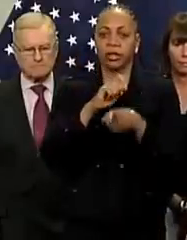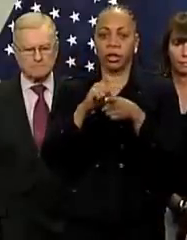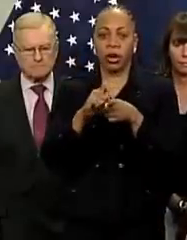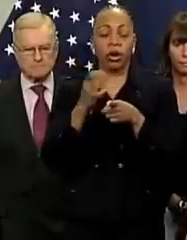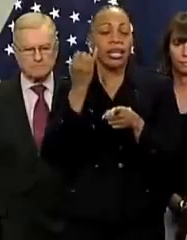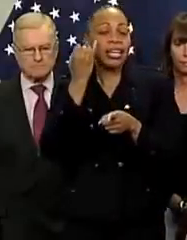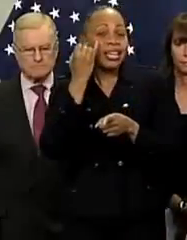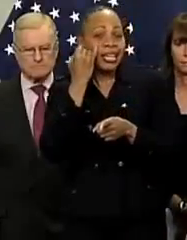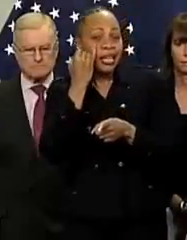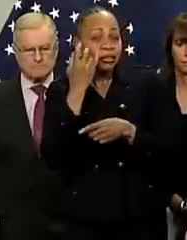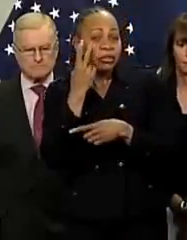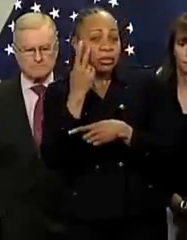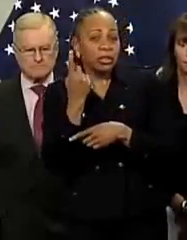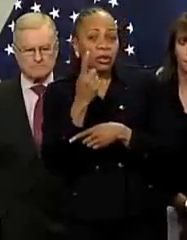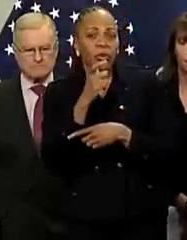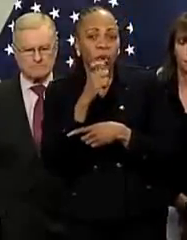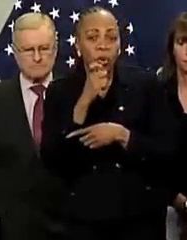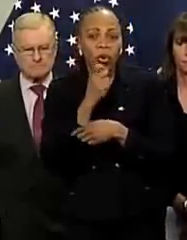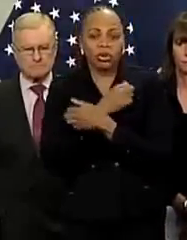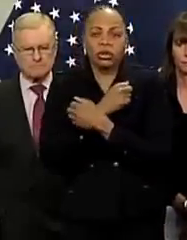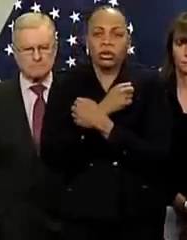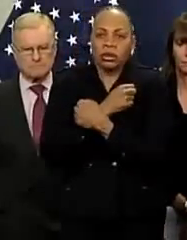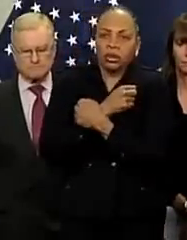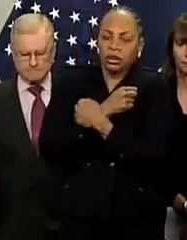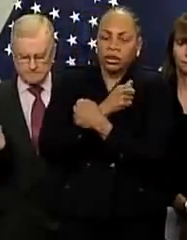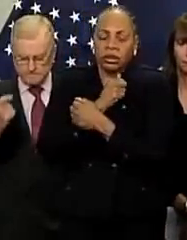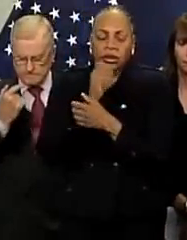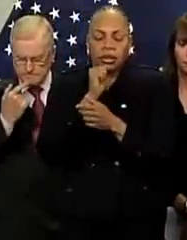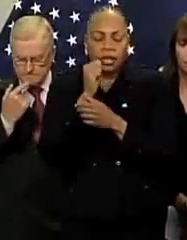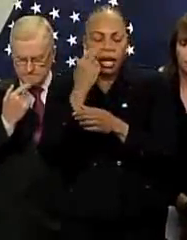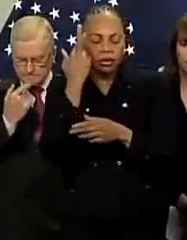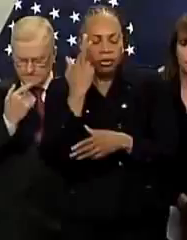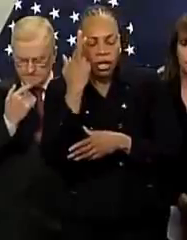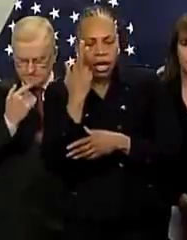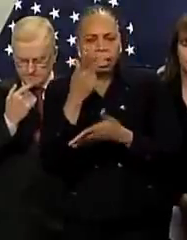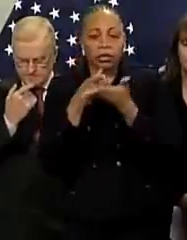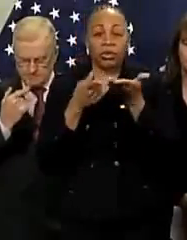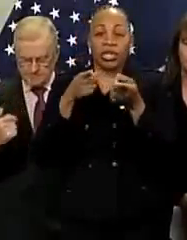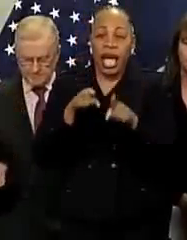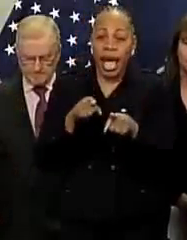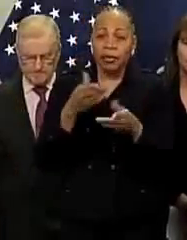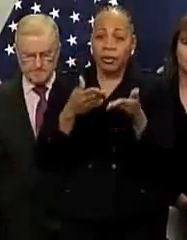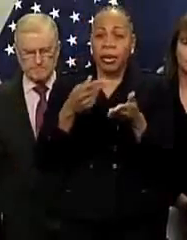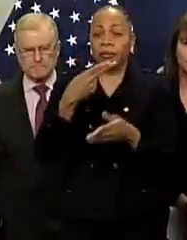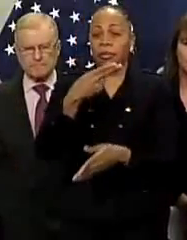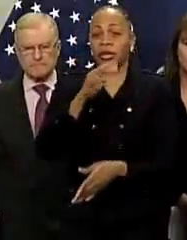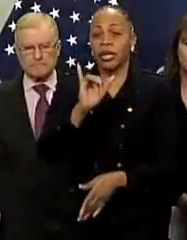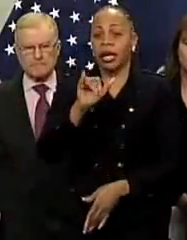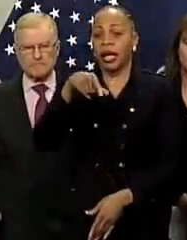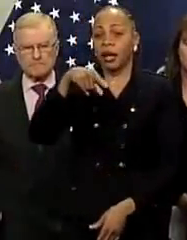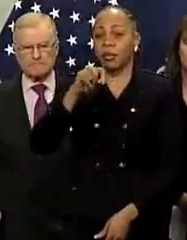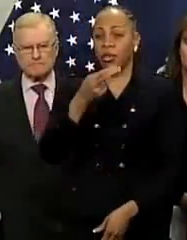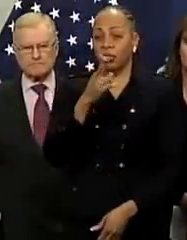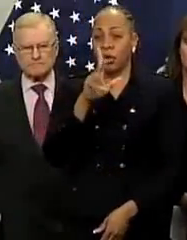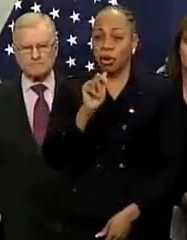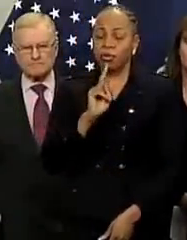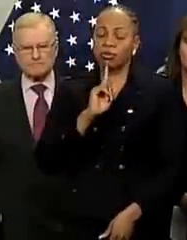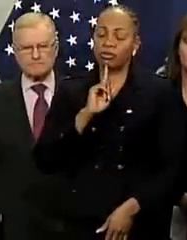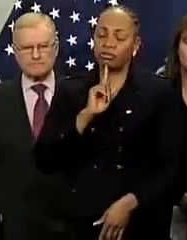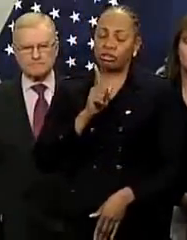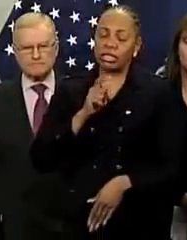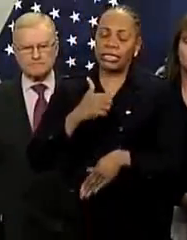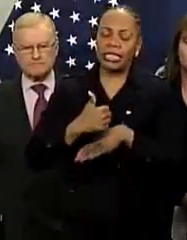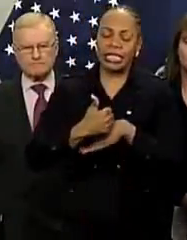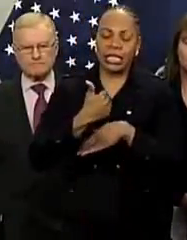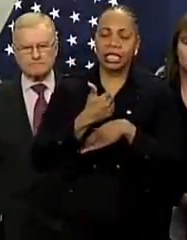symptoms like uncontrolled shivering or disorientation that may very well be hypothermia and hypothermia can be deadly so anyone with these